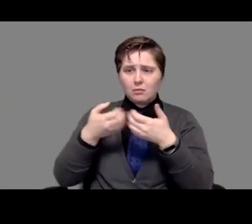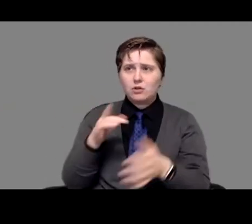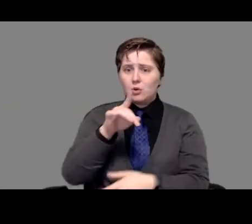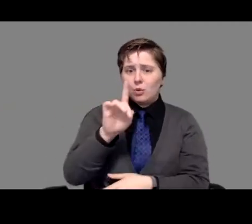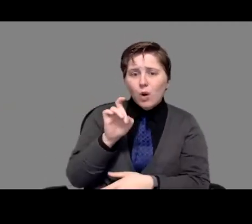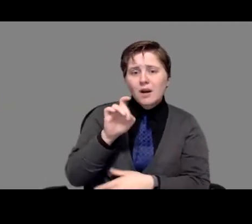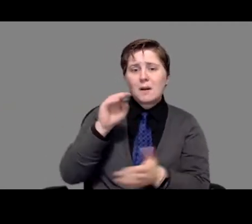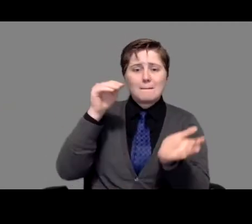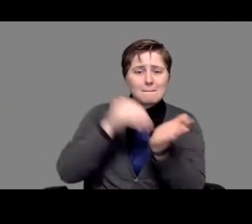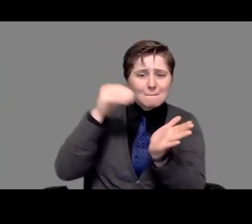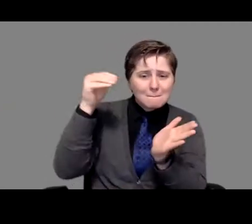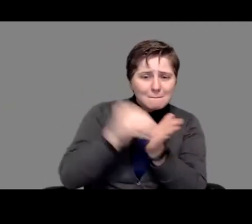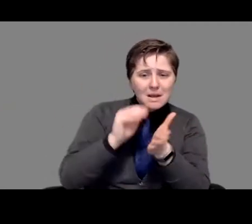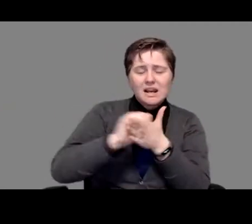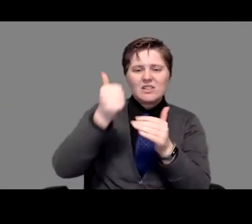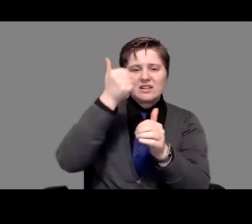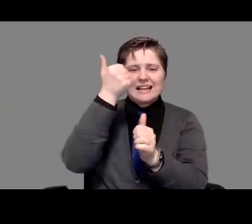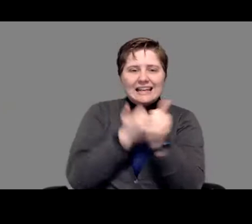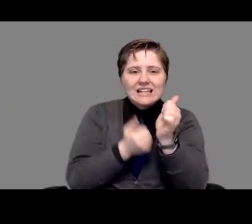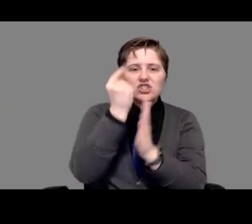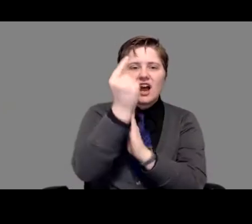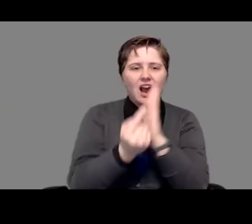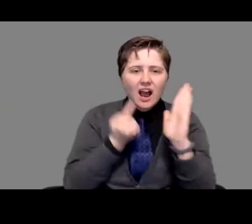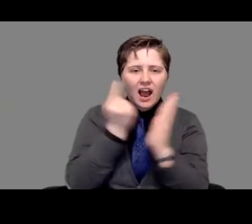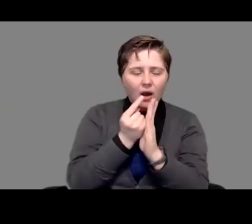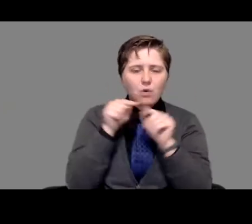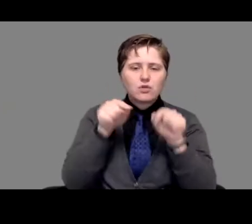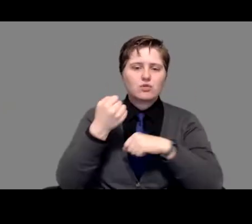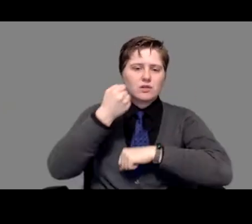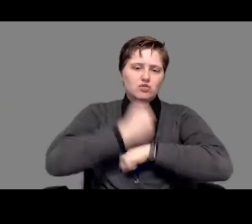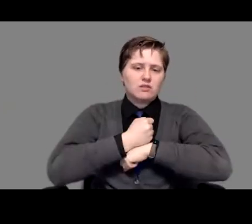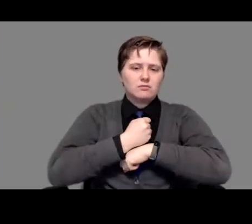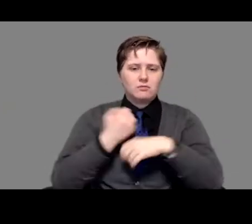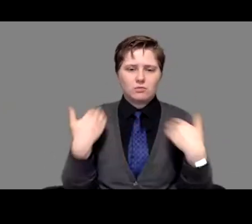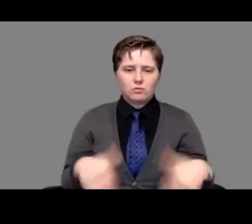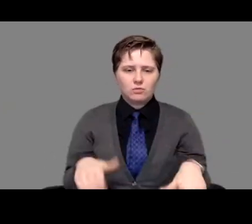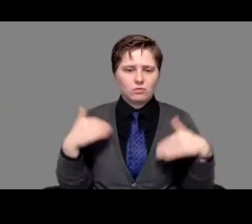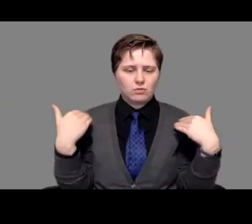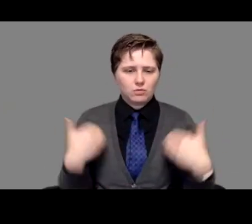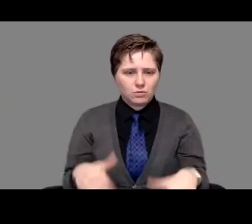million every hour during the shutdown. So we're a big